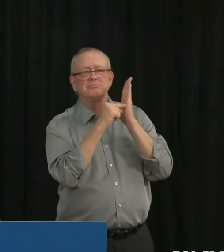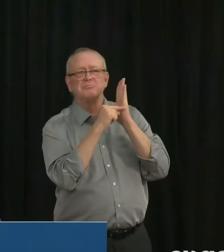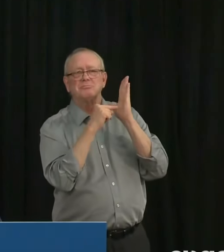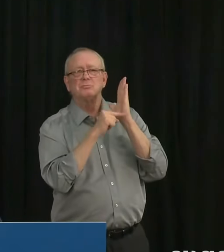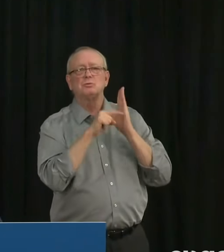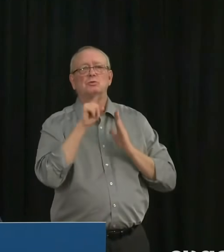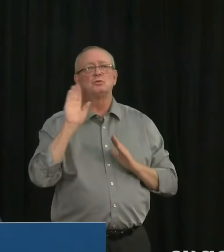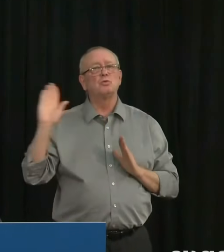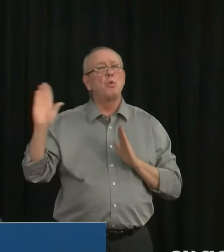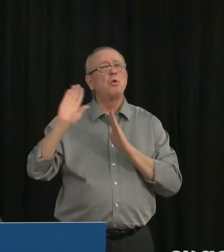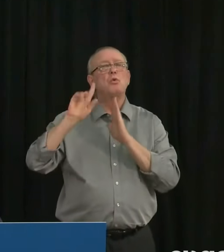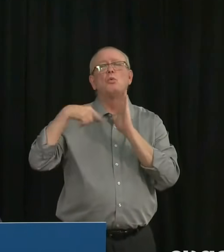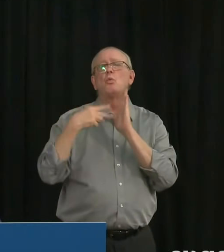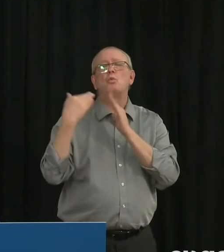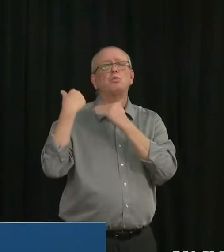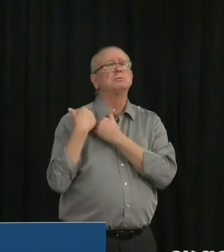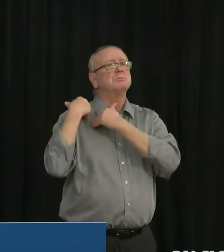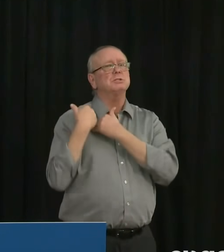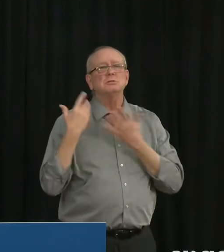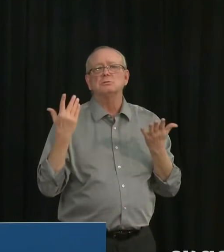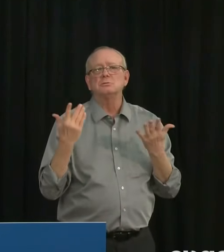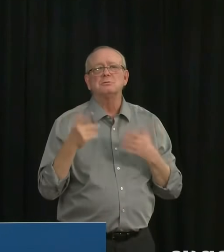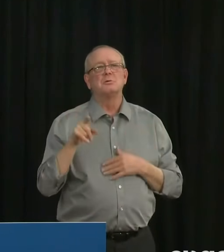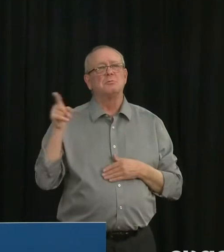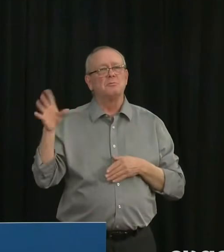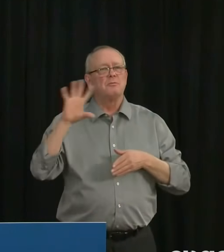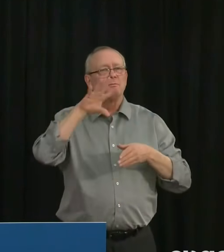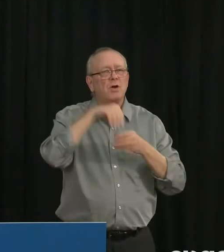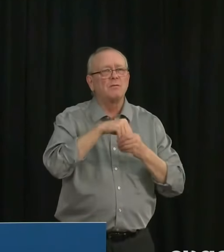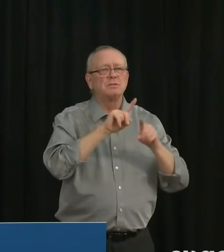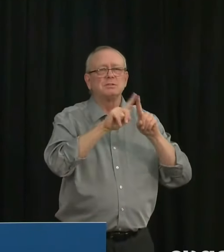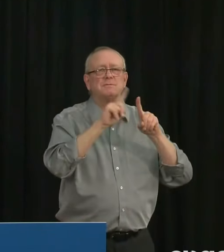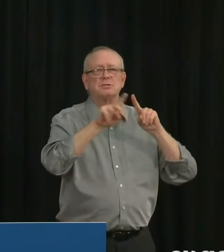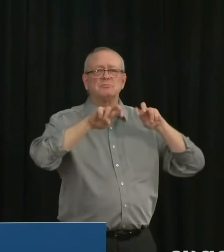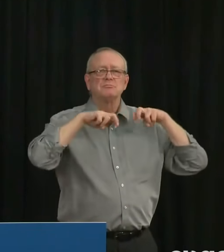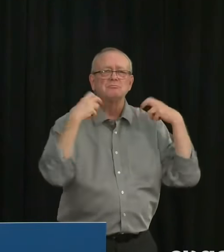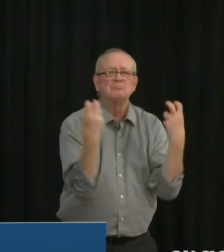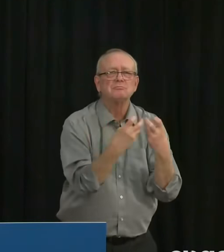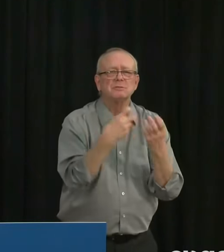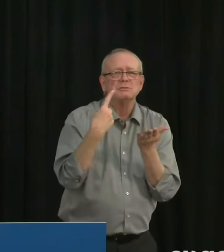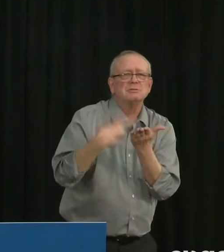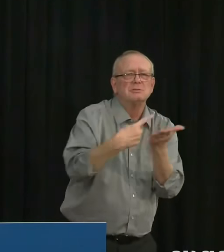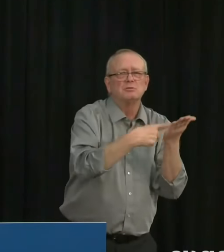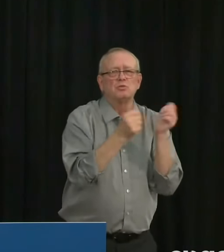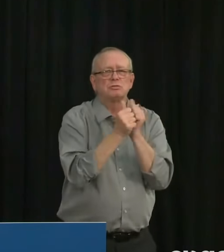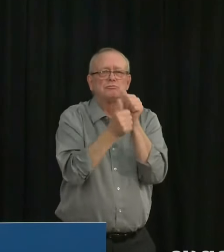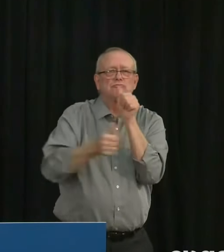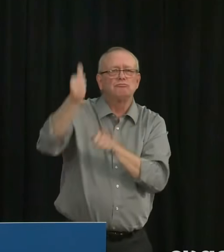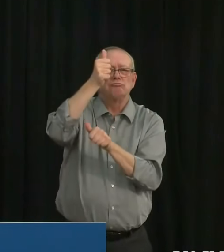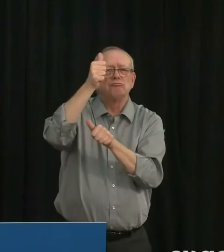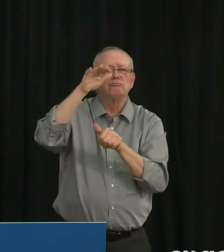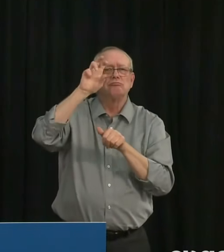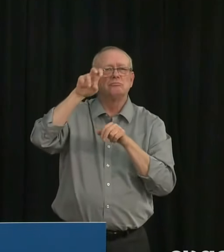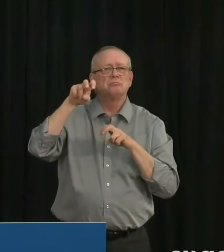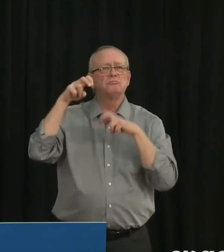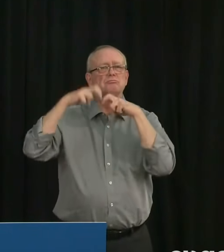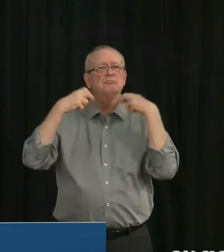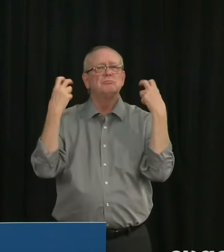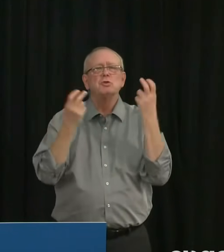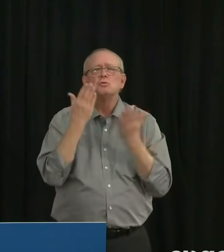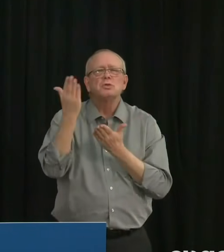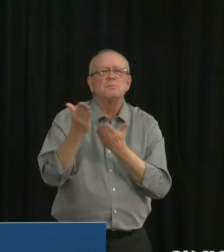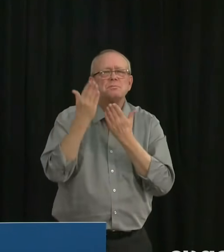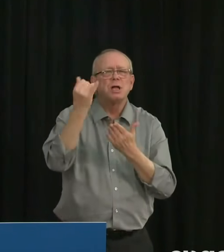also participated in ongoing cabinet discussions about what is right for Alberta in the response to this pandemic. We